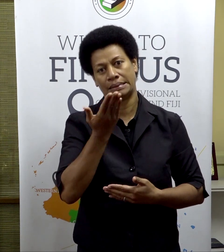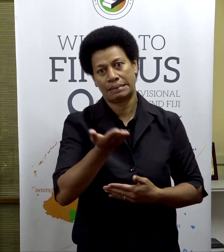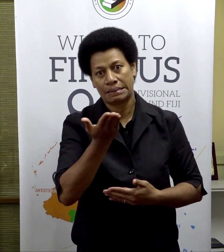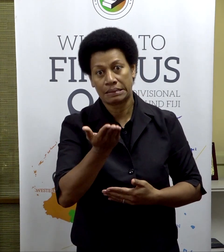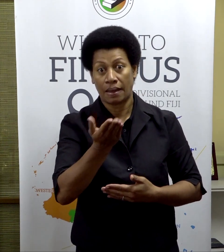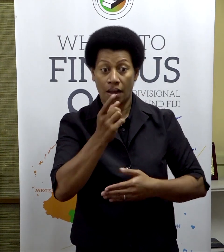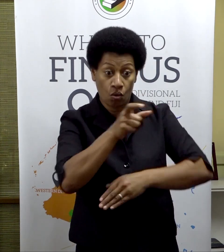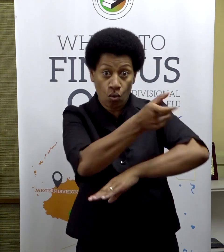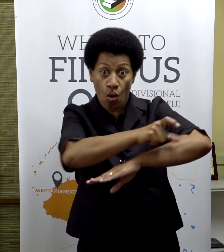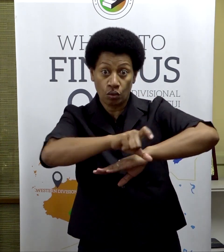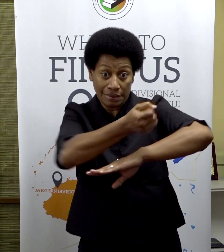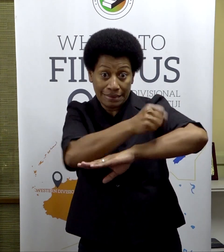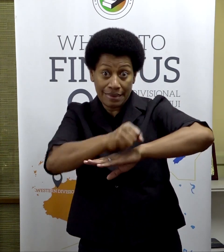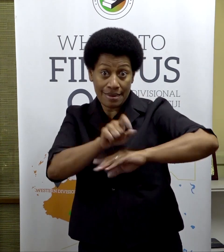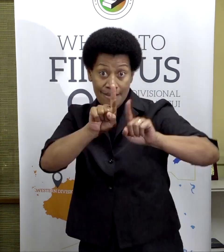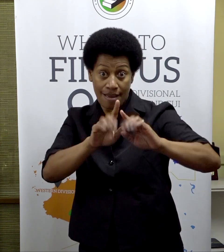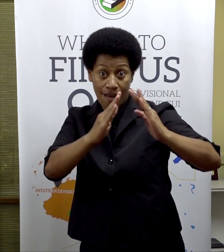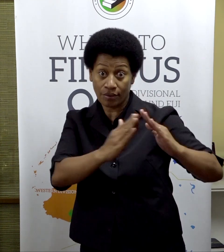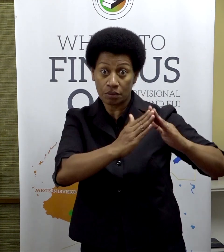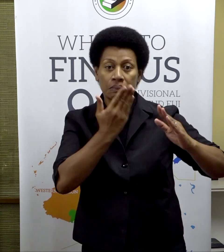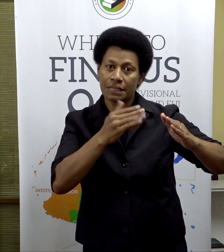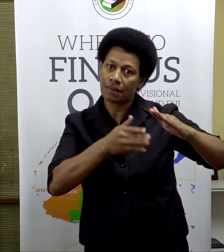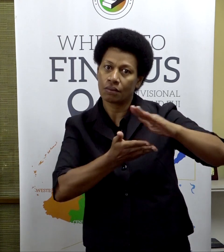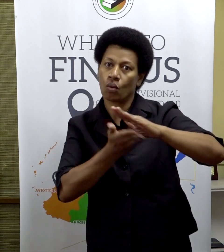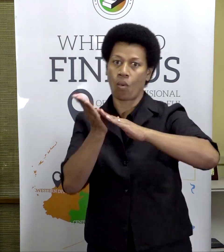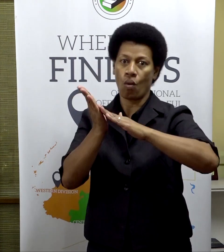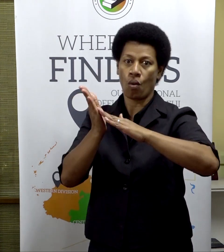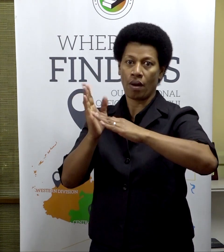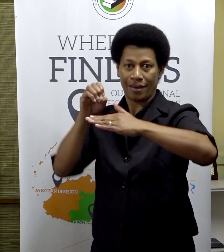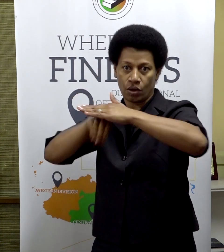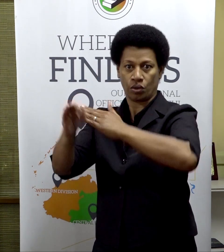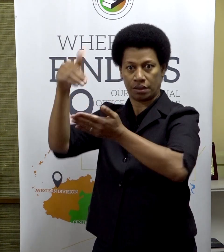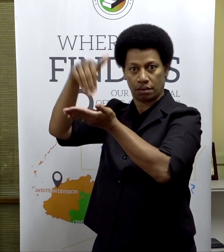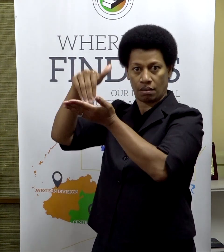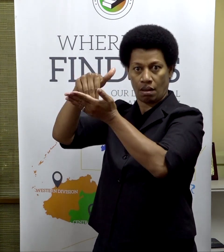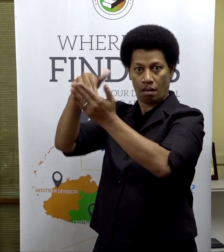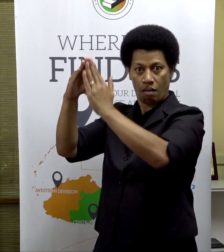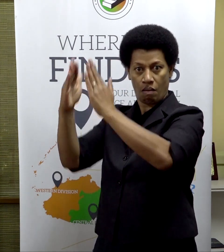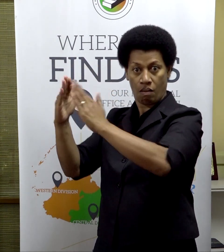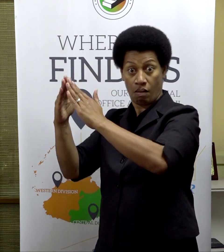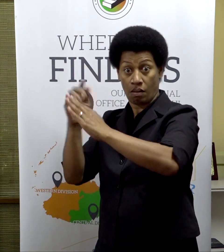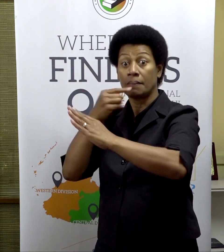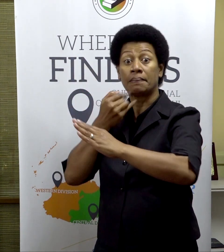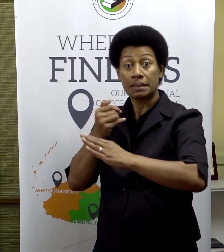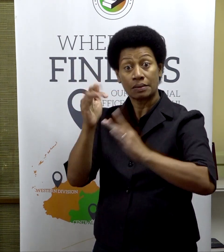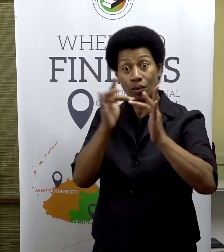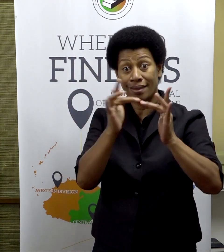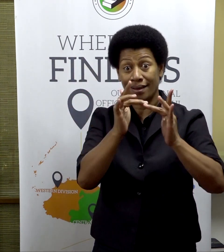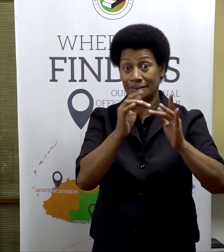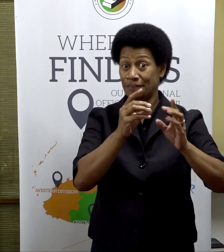in coastlines to please move to the evacuation center should the need arise, and contact your divisional